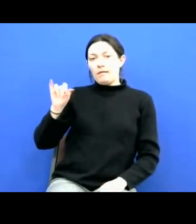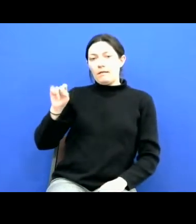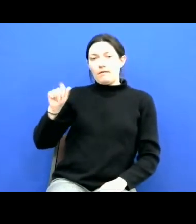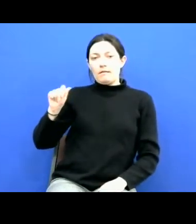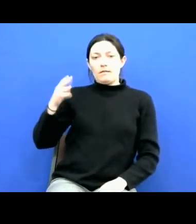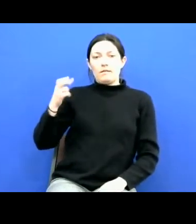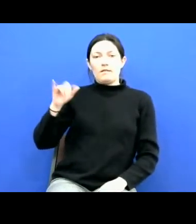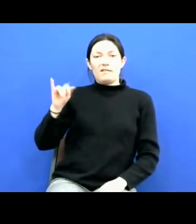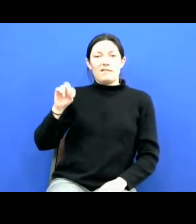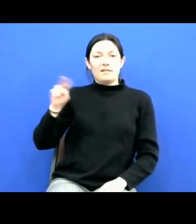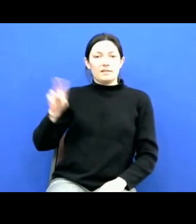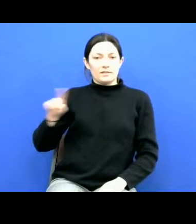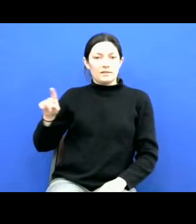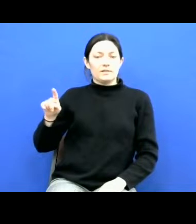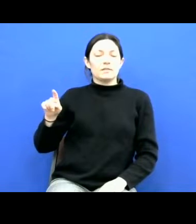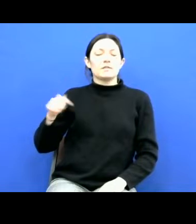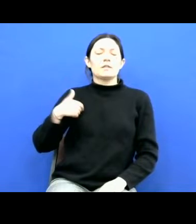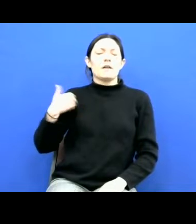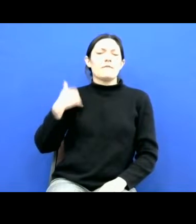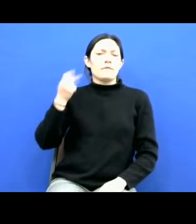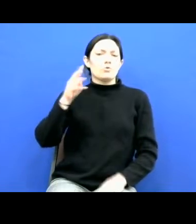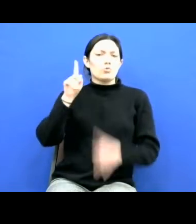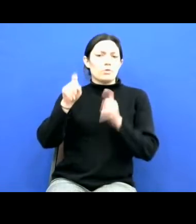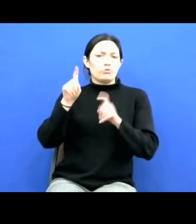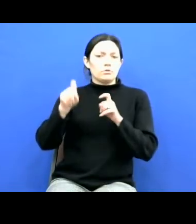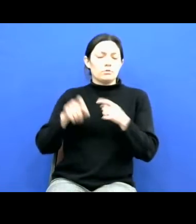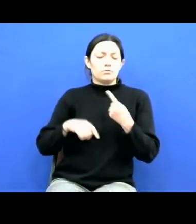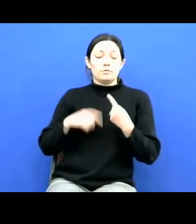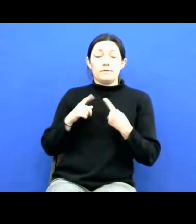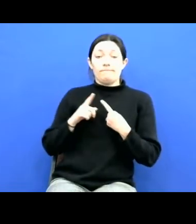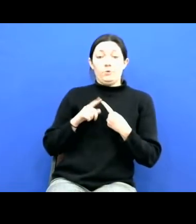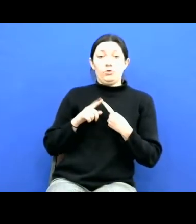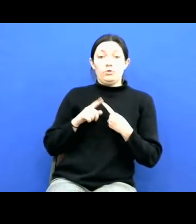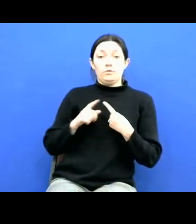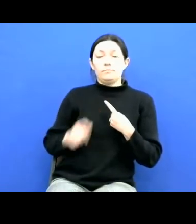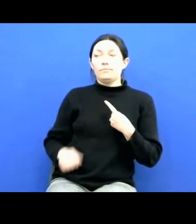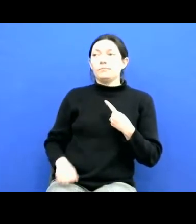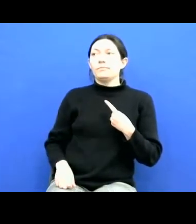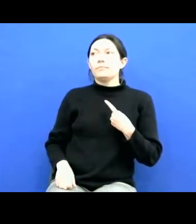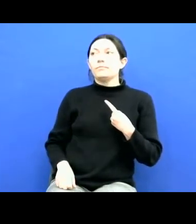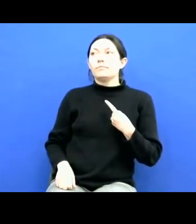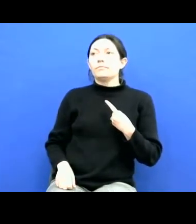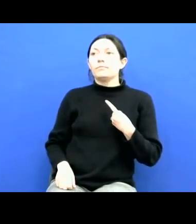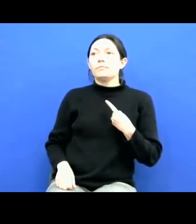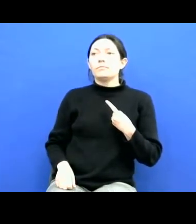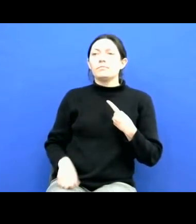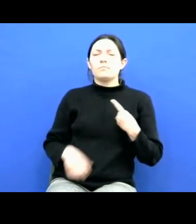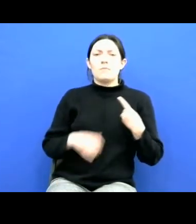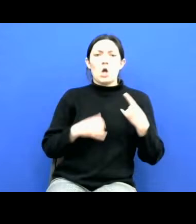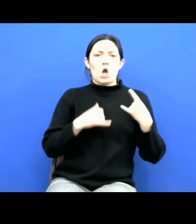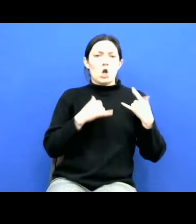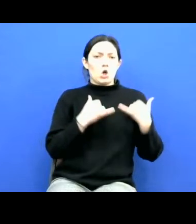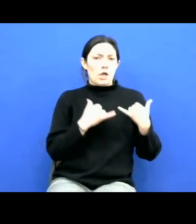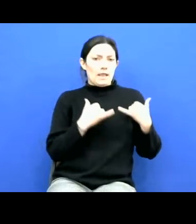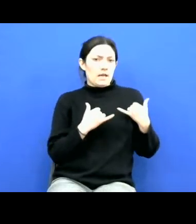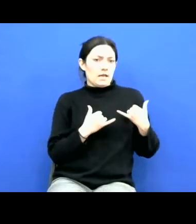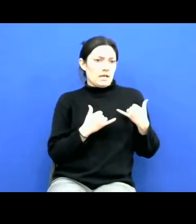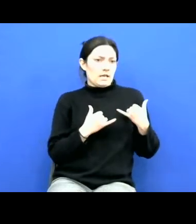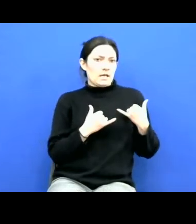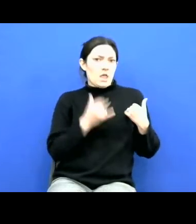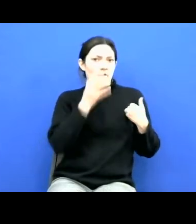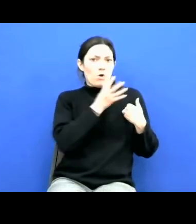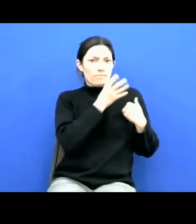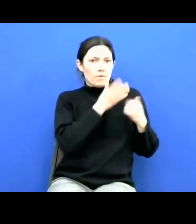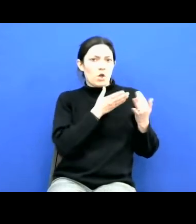I have multiple questions here. Number one is they're currently farming through Monroe